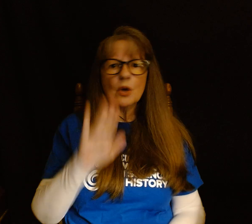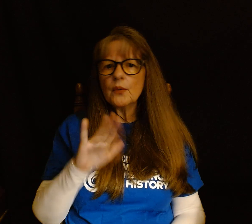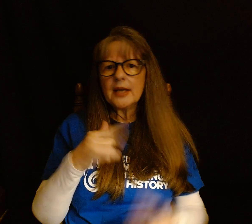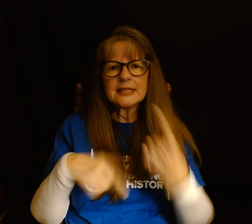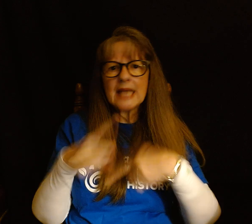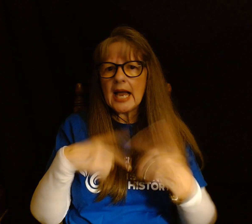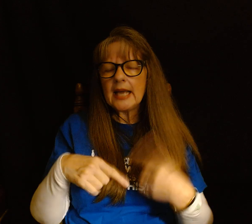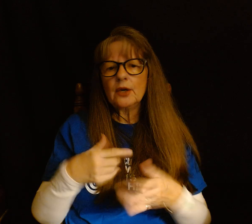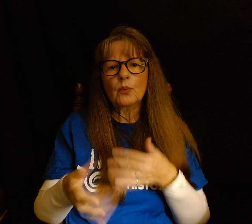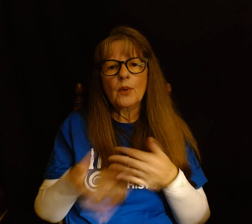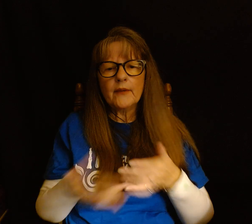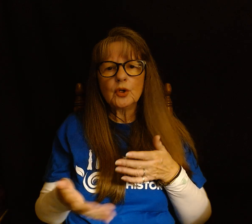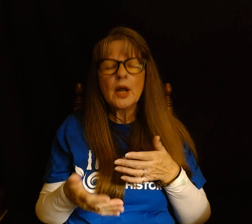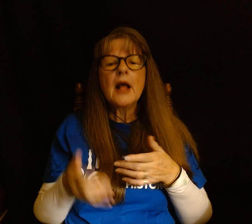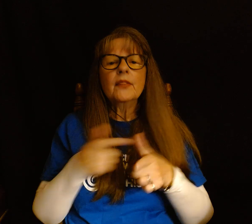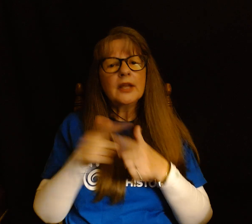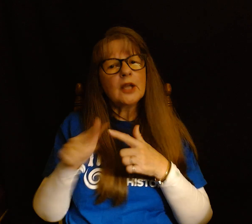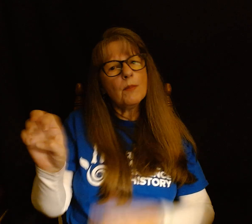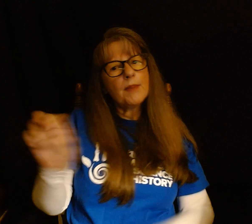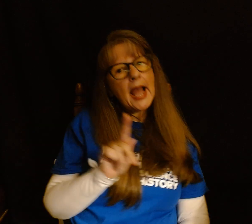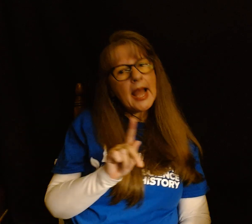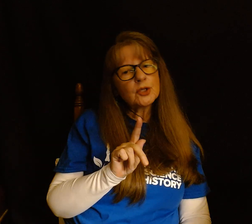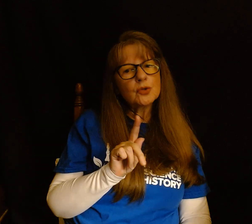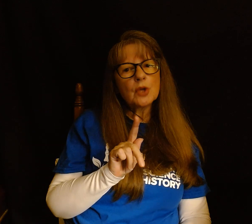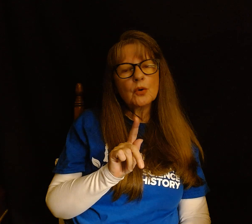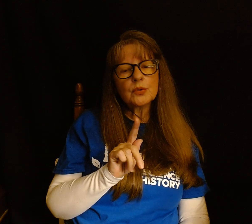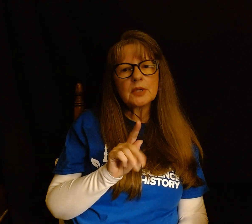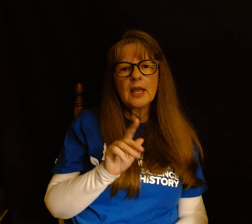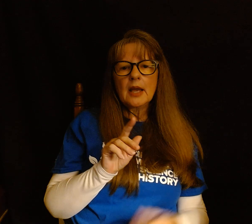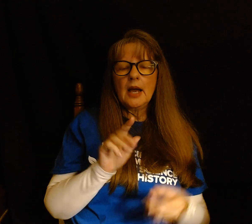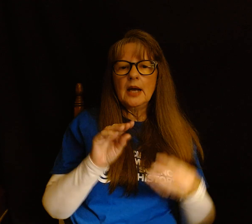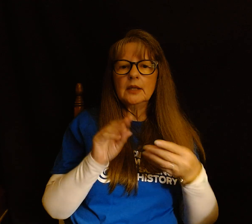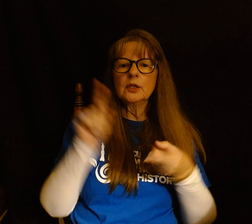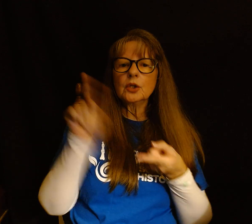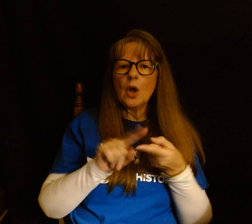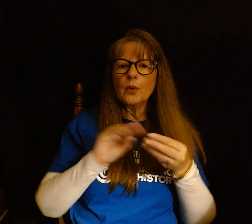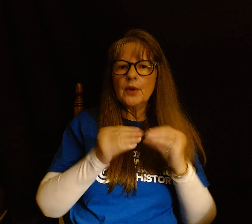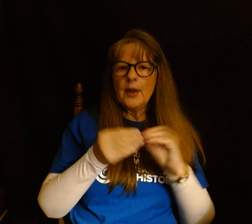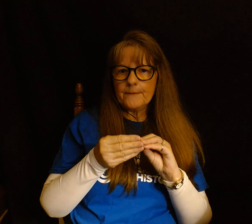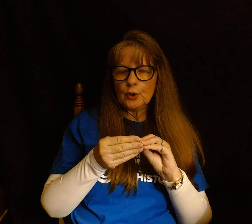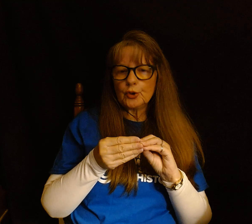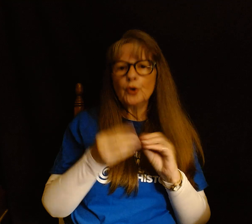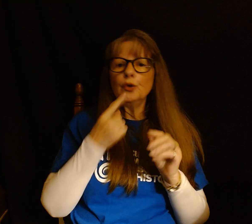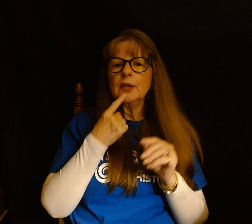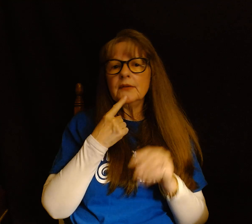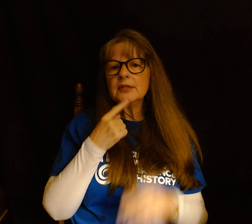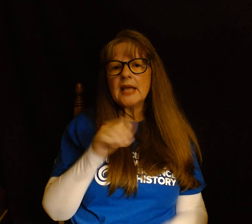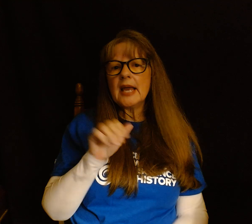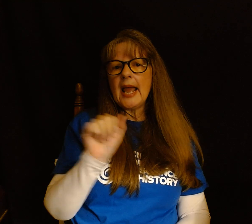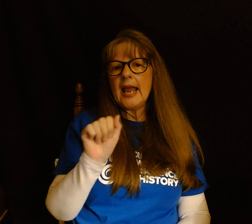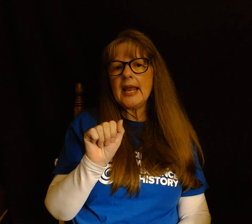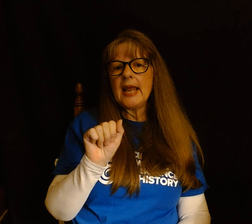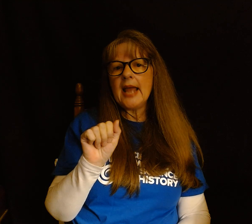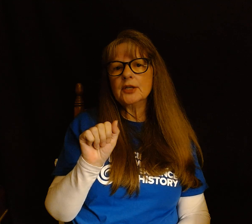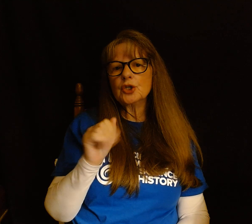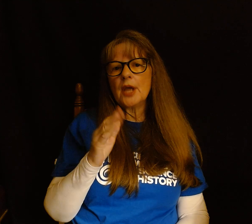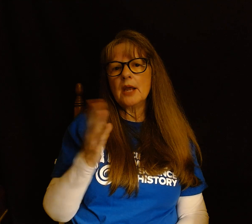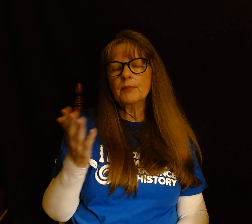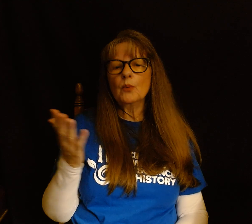that sign or whatever, then go back to those lower numbers, or you could even say a hand shape or whatever.